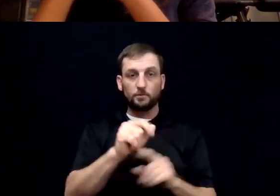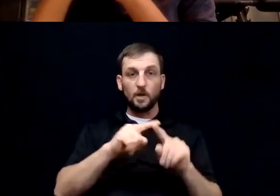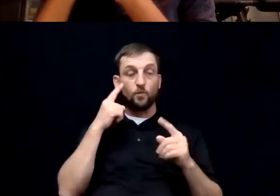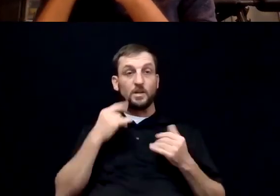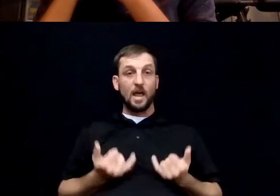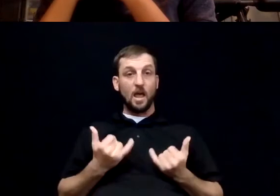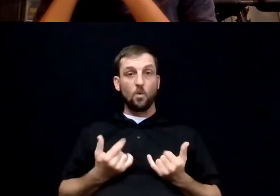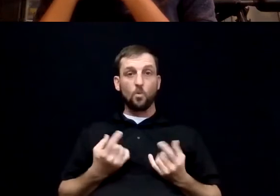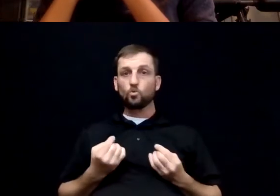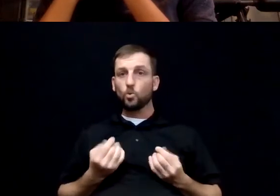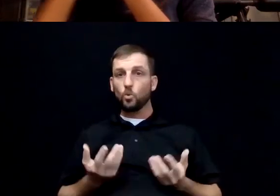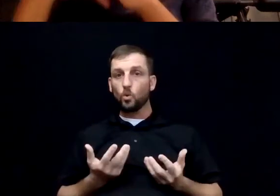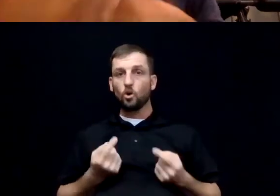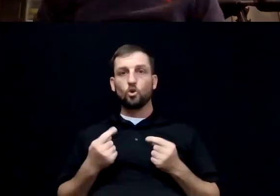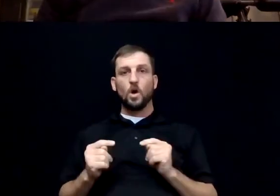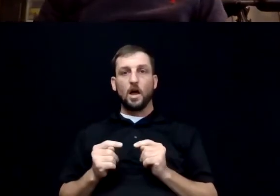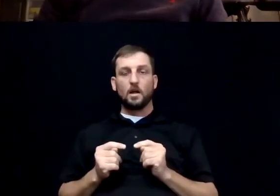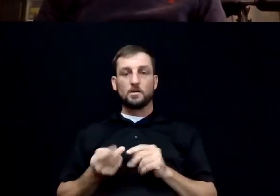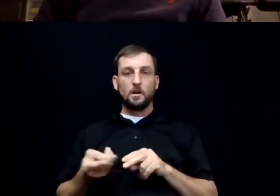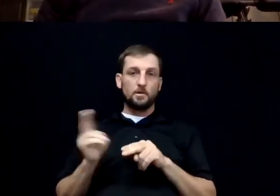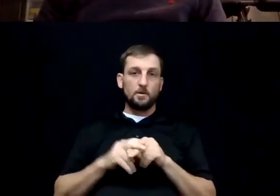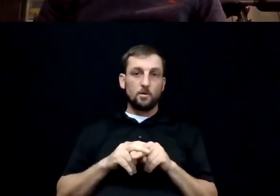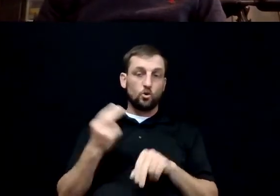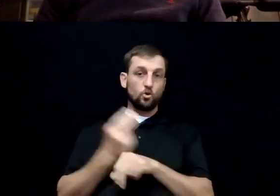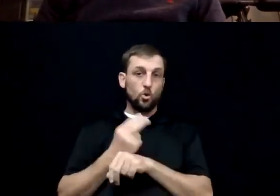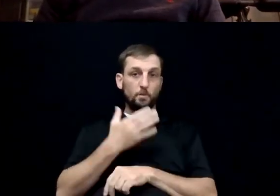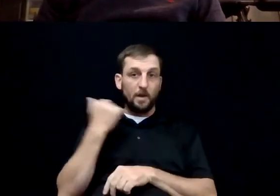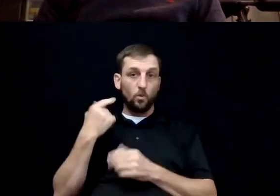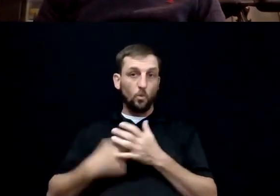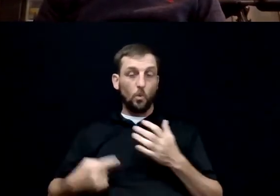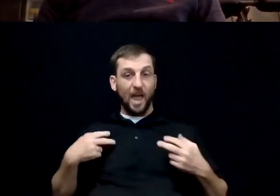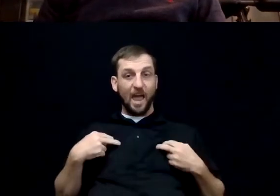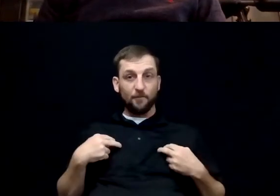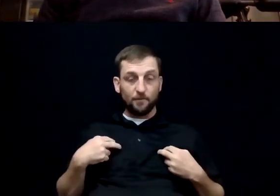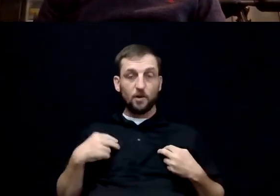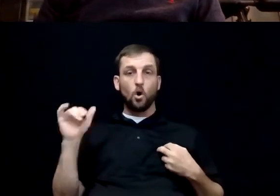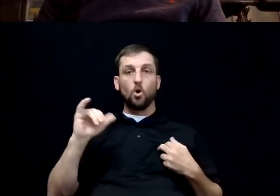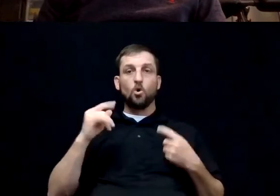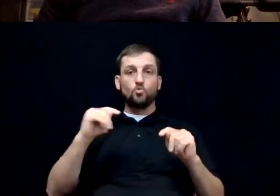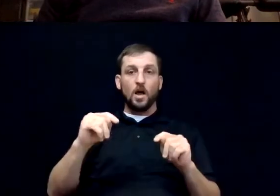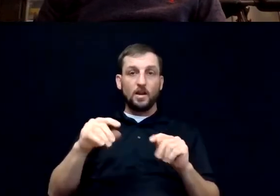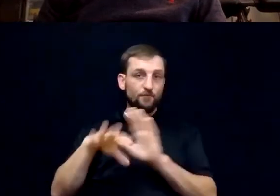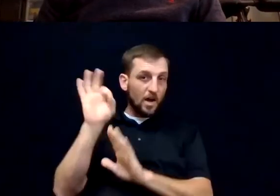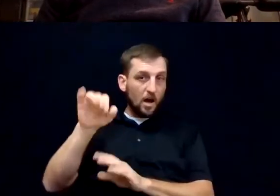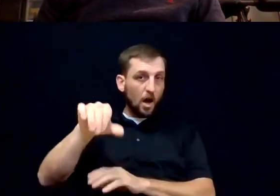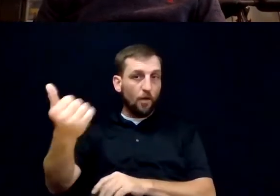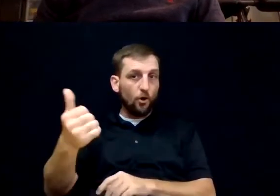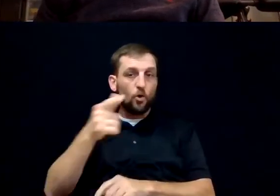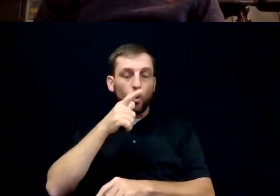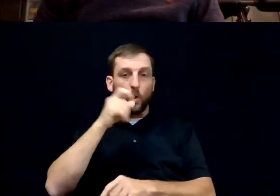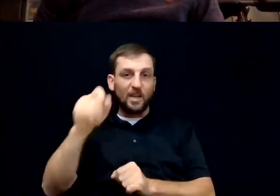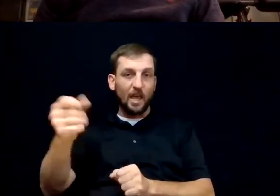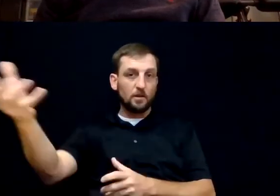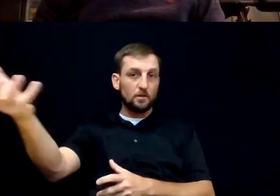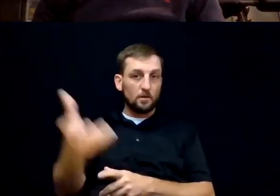trying to maximize what we have and identify other players that we can bring to the table, build them up to make them bona fide,